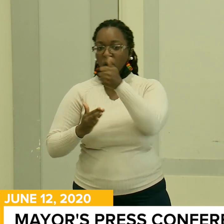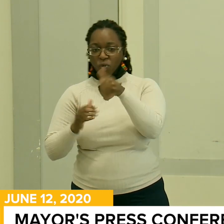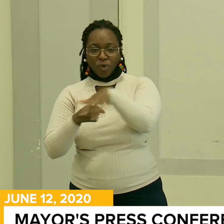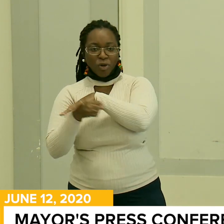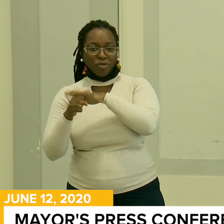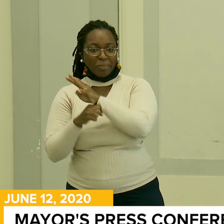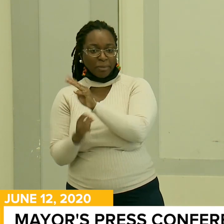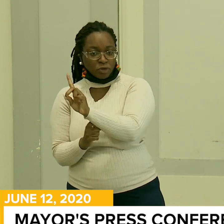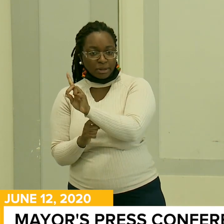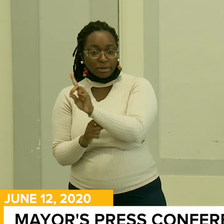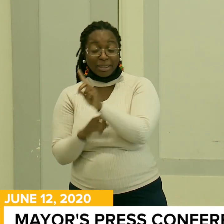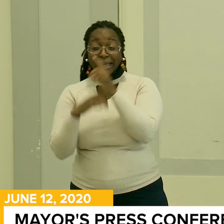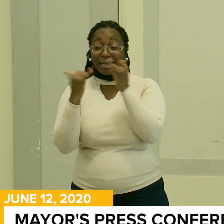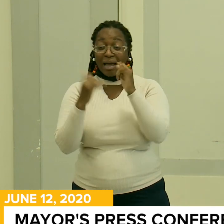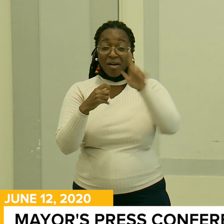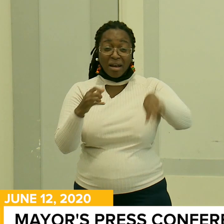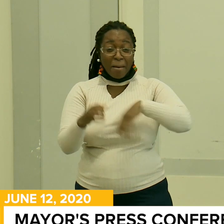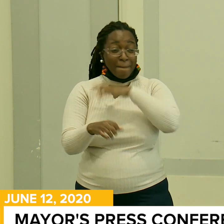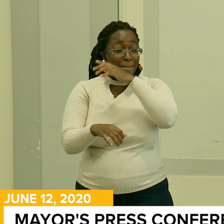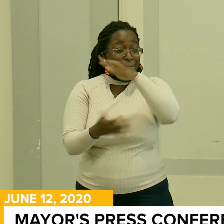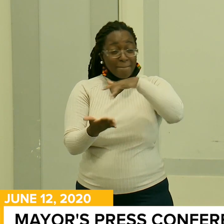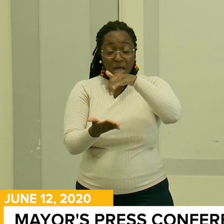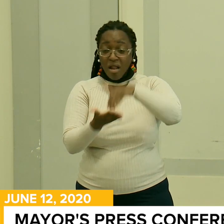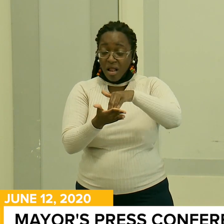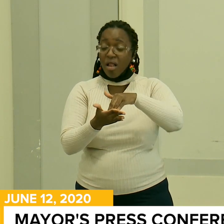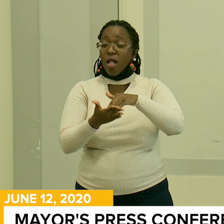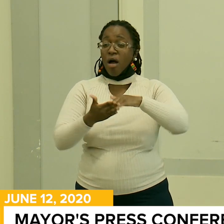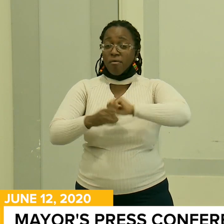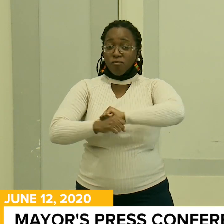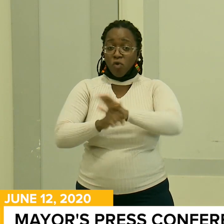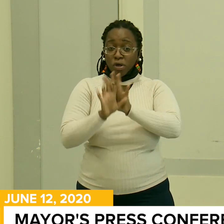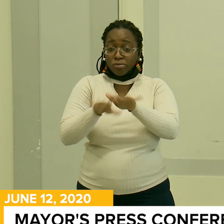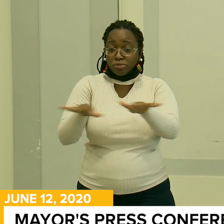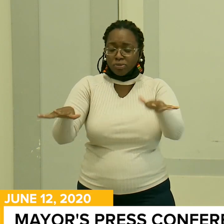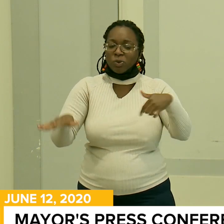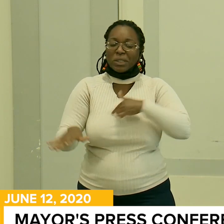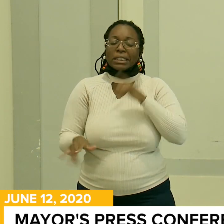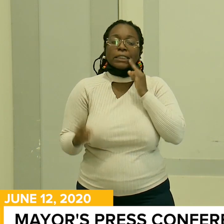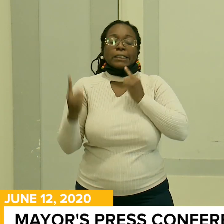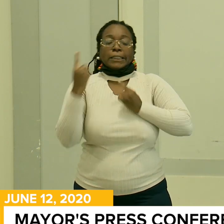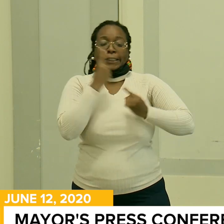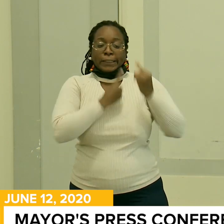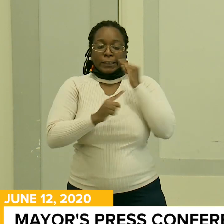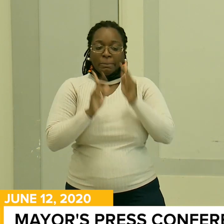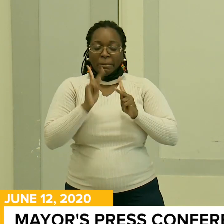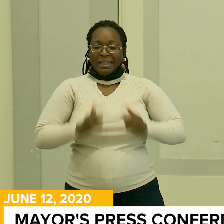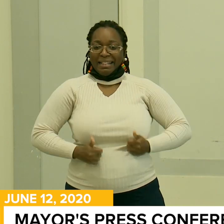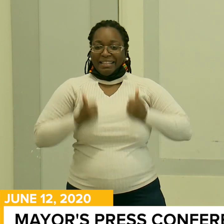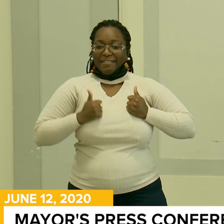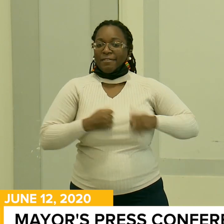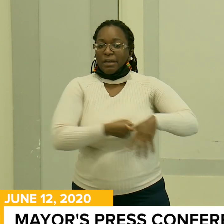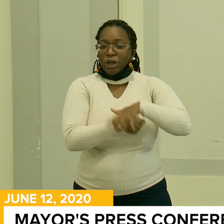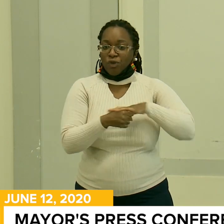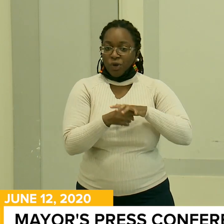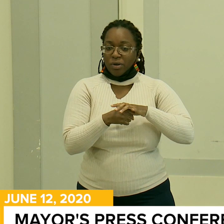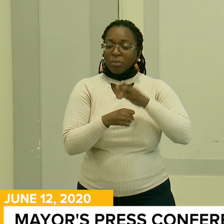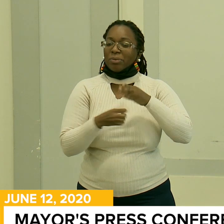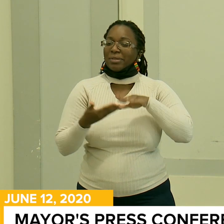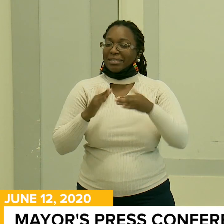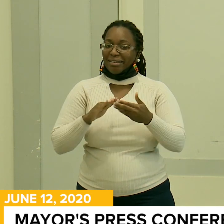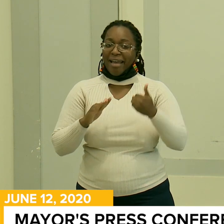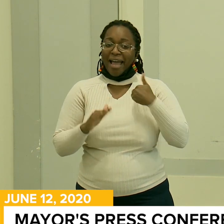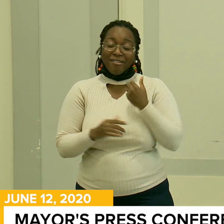of a pandemic, we must move cautiously and keep the health of our residents in mind. Baltimore City also houses 11 acute